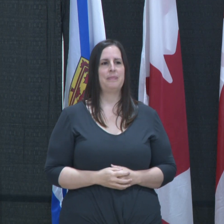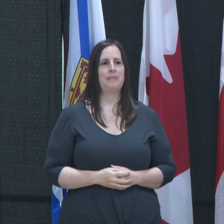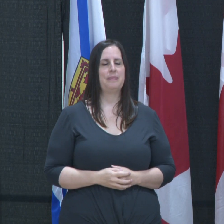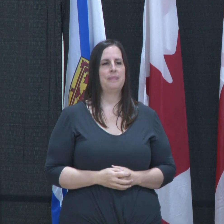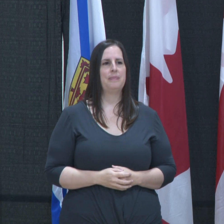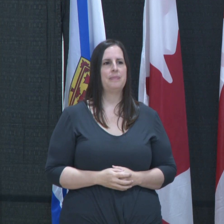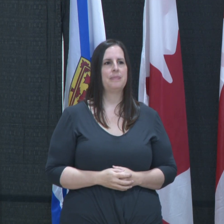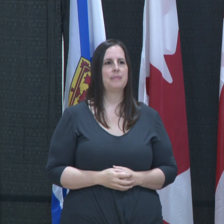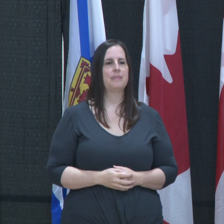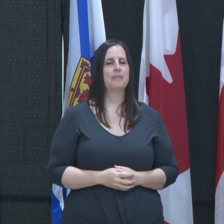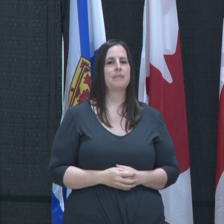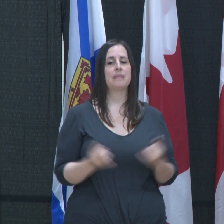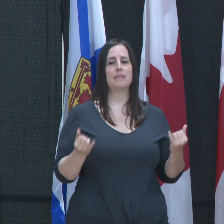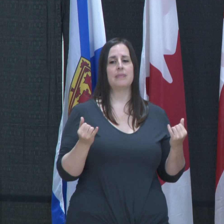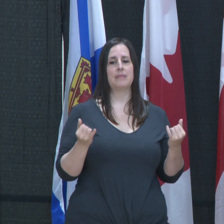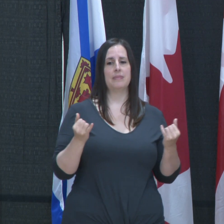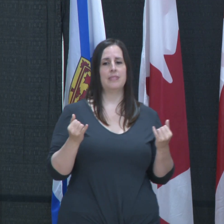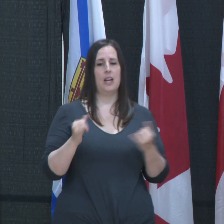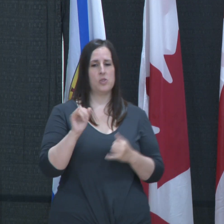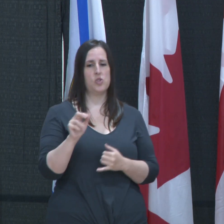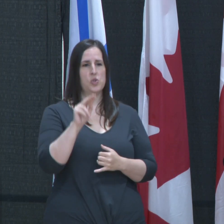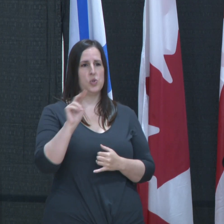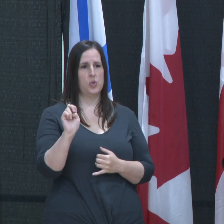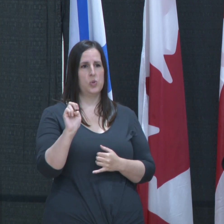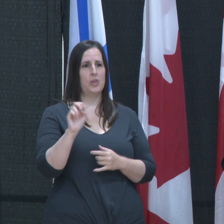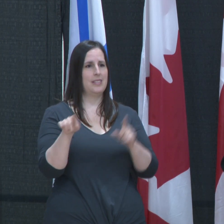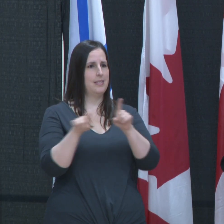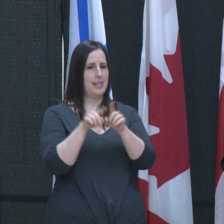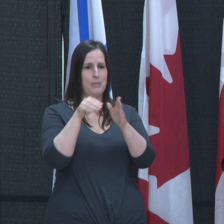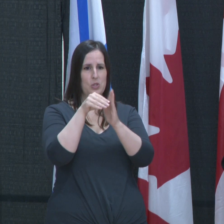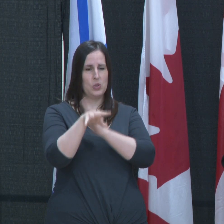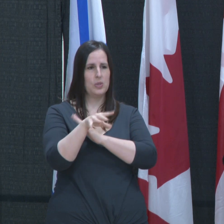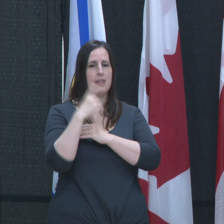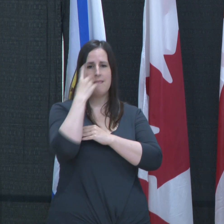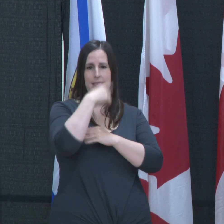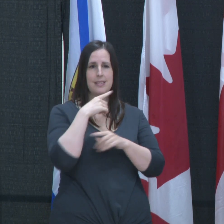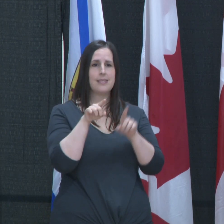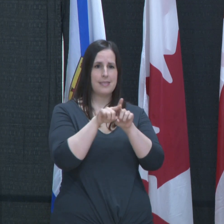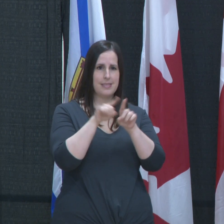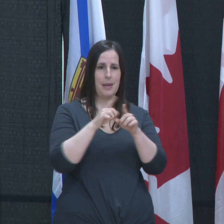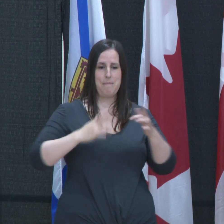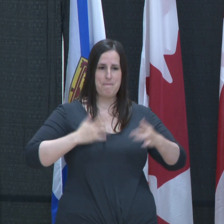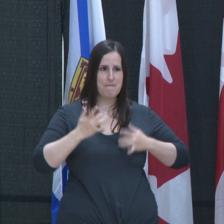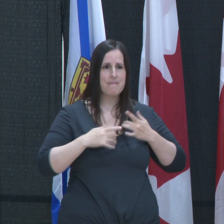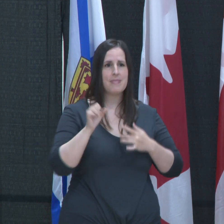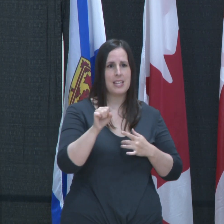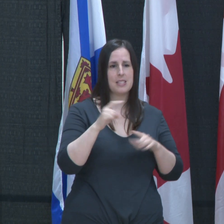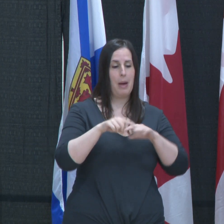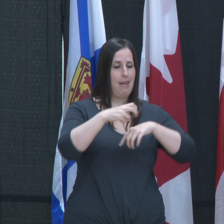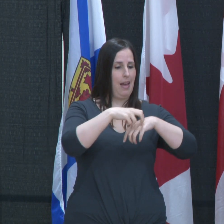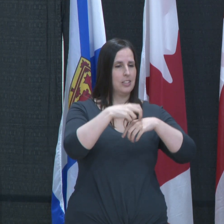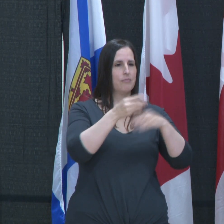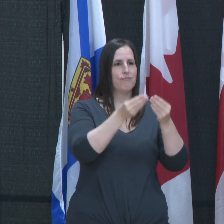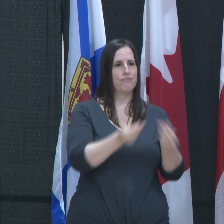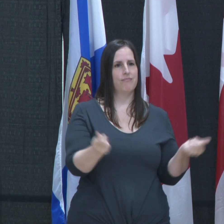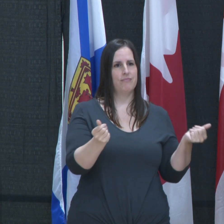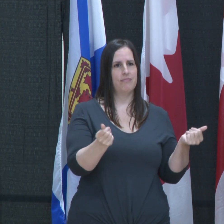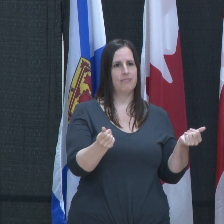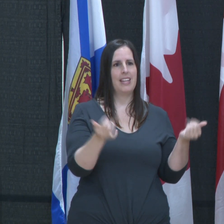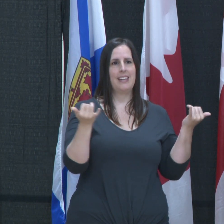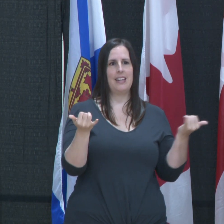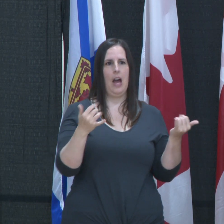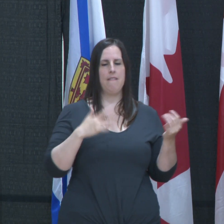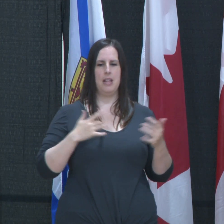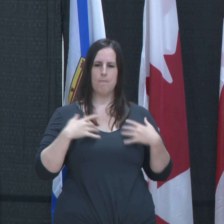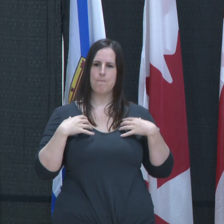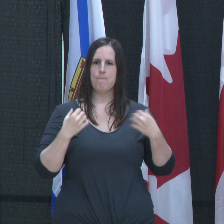the time you see those same faces cross the stage of convocation, you see the same enthusiasm, but the anxiousness is gone, and in its place, a